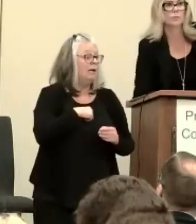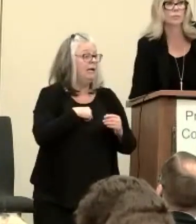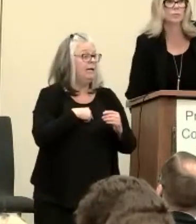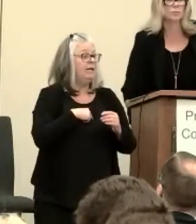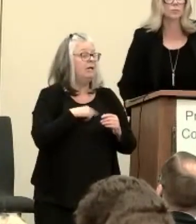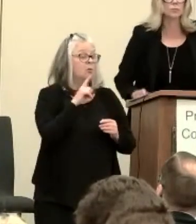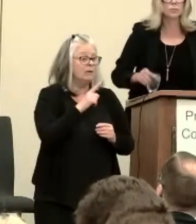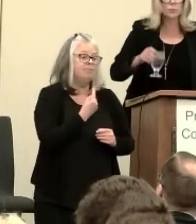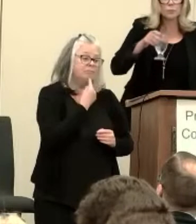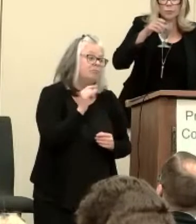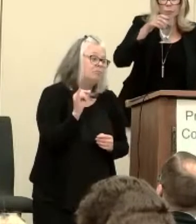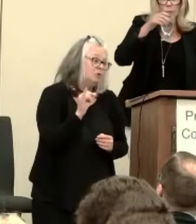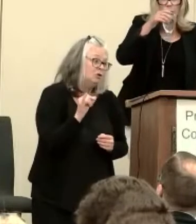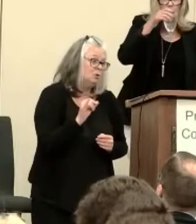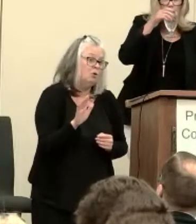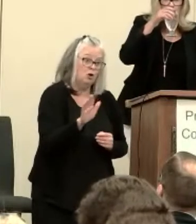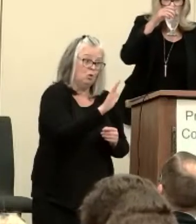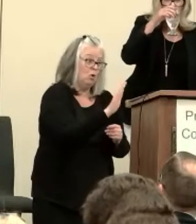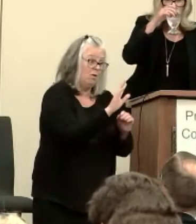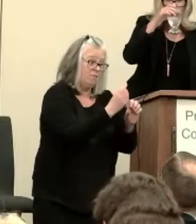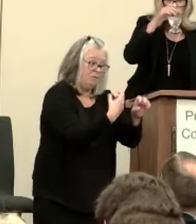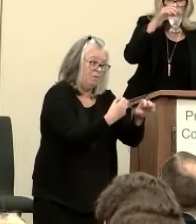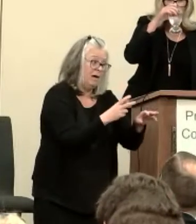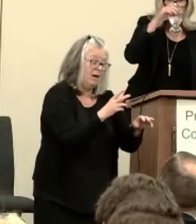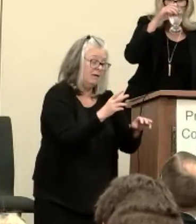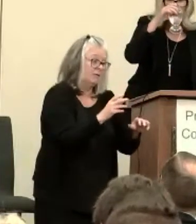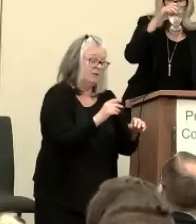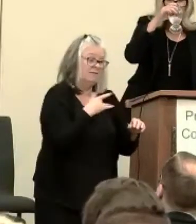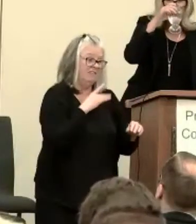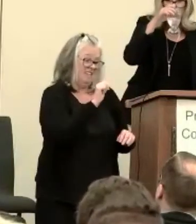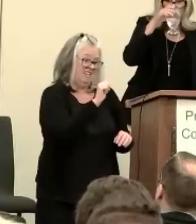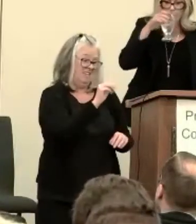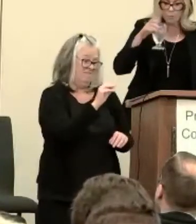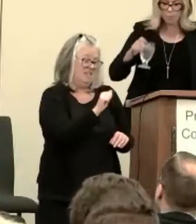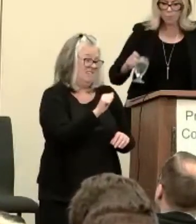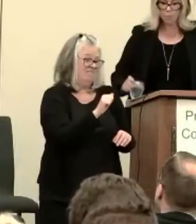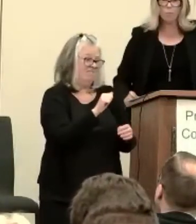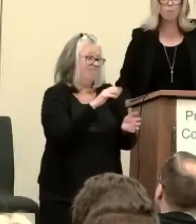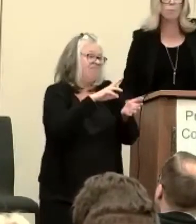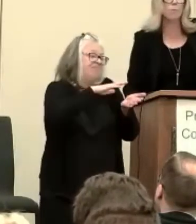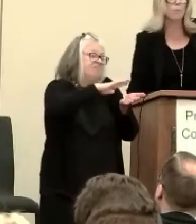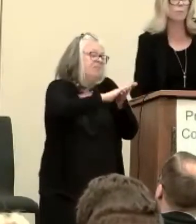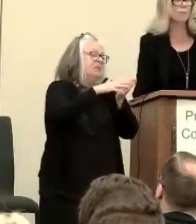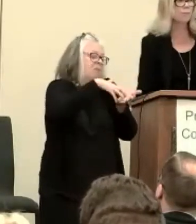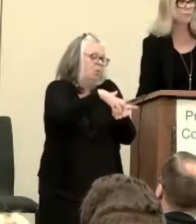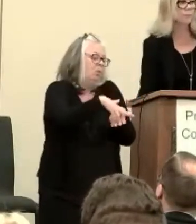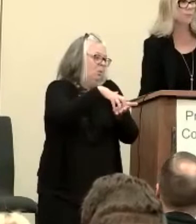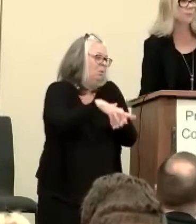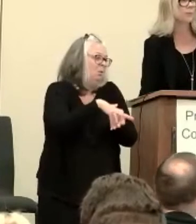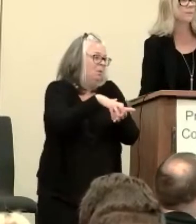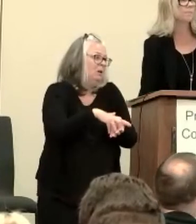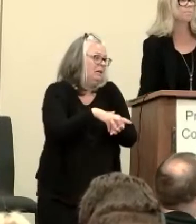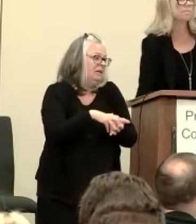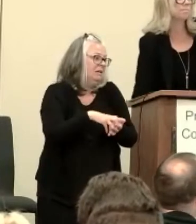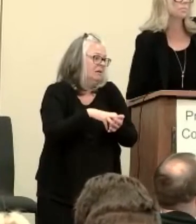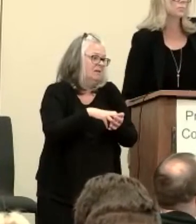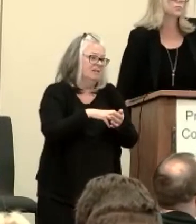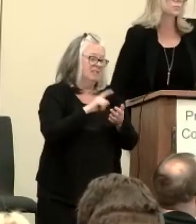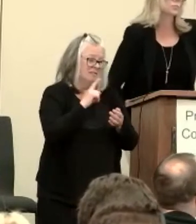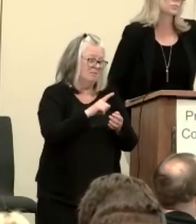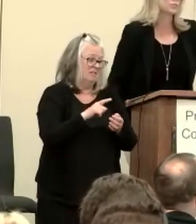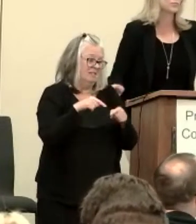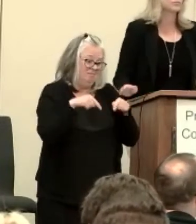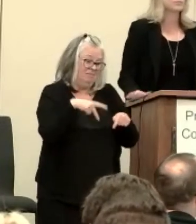equally disappointed that the AMA has been effectively watered down or weakened by the